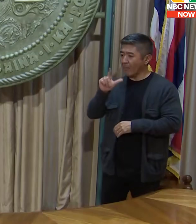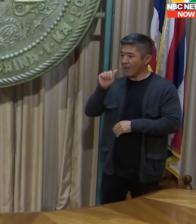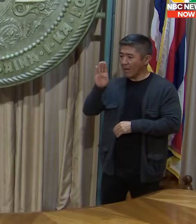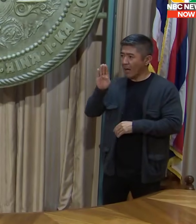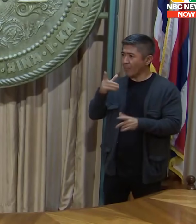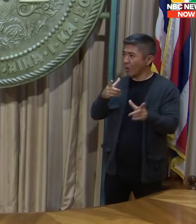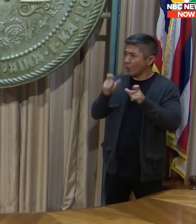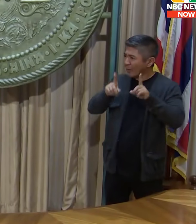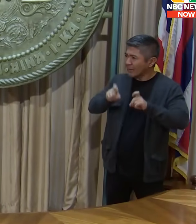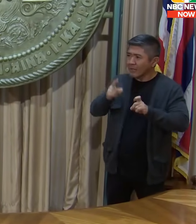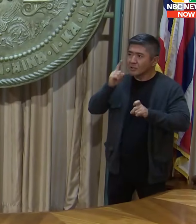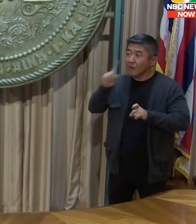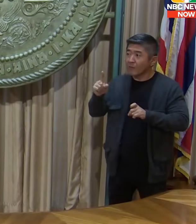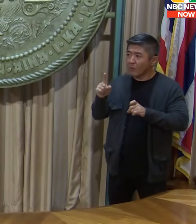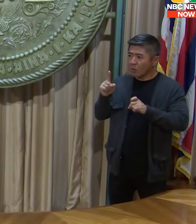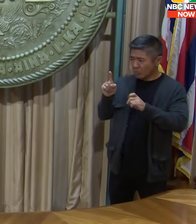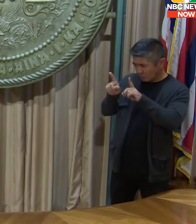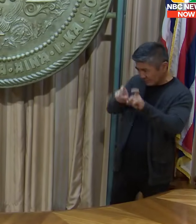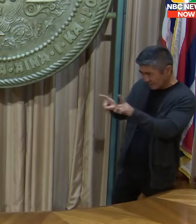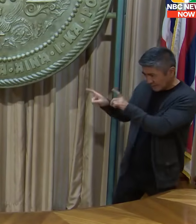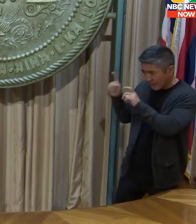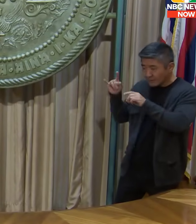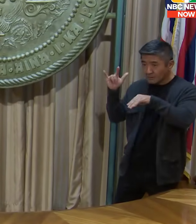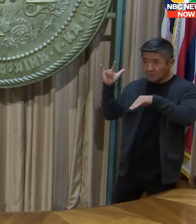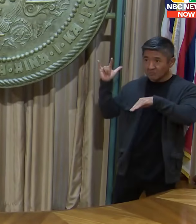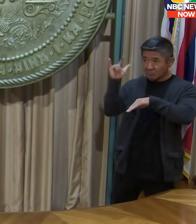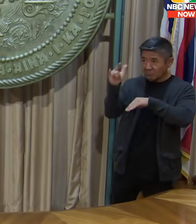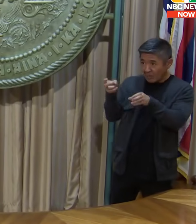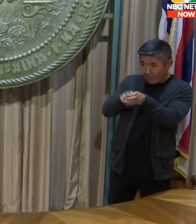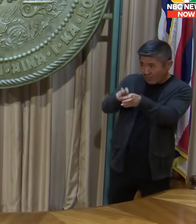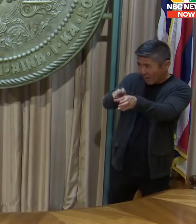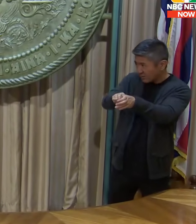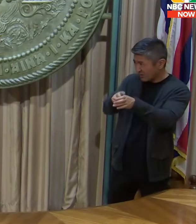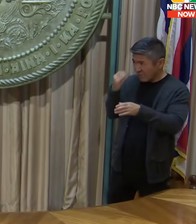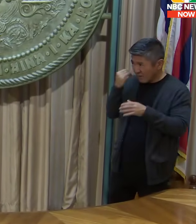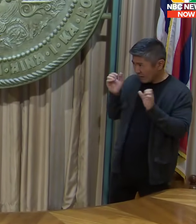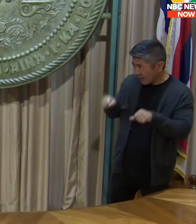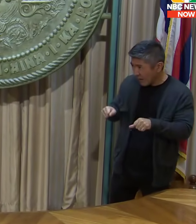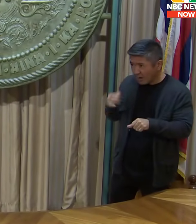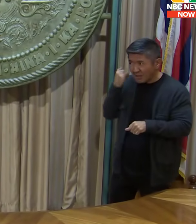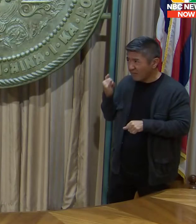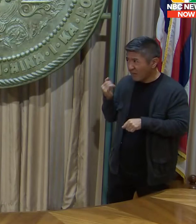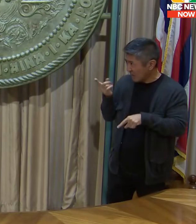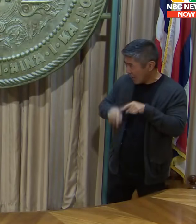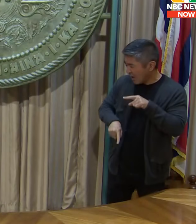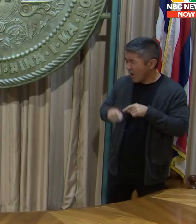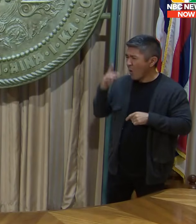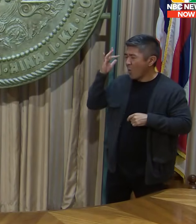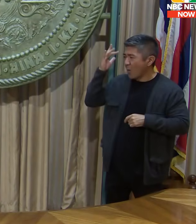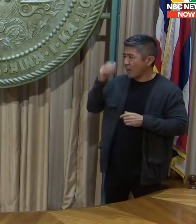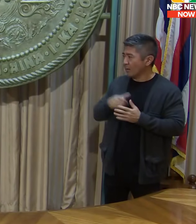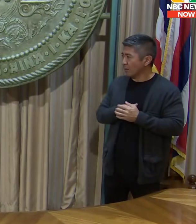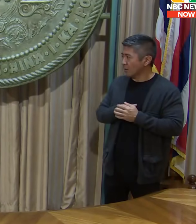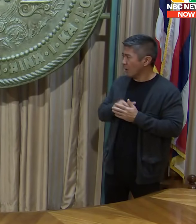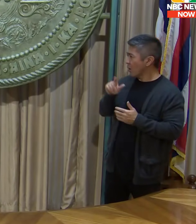screening for passengers. Is this feasible and or desirable? If so, what would it take? If not, why? Would that be